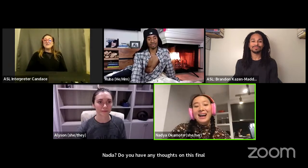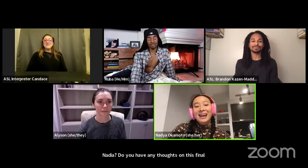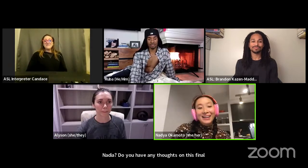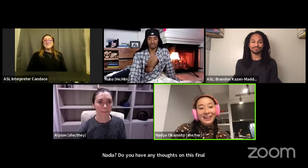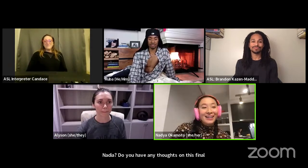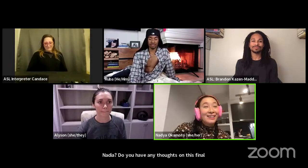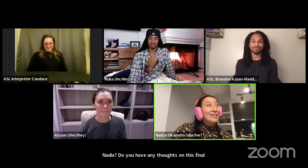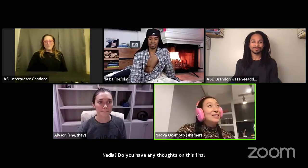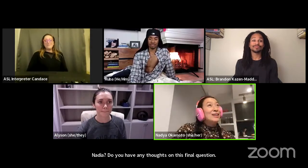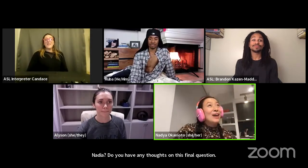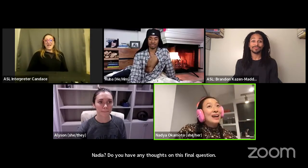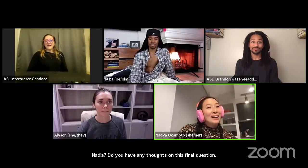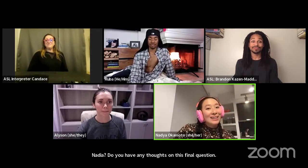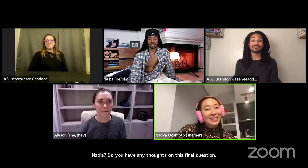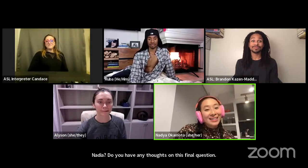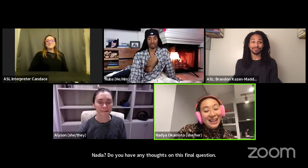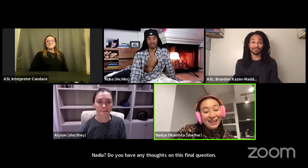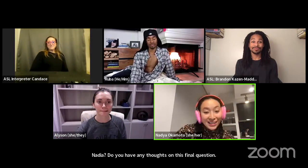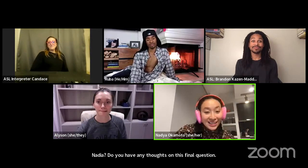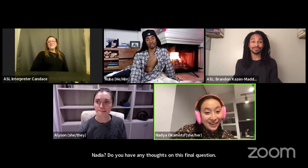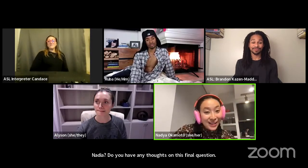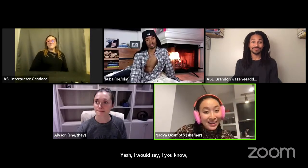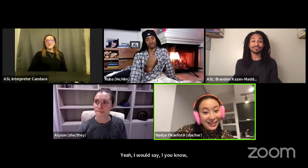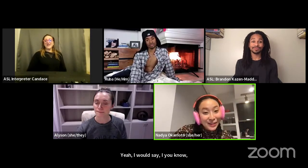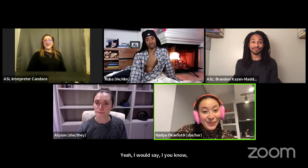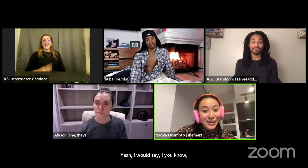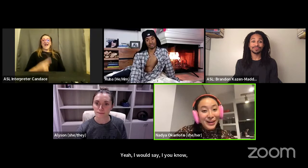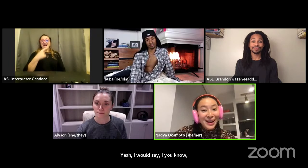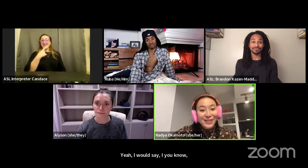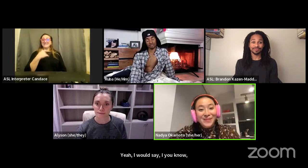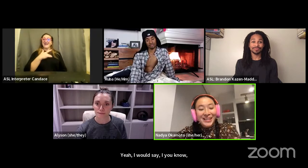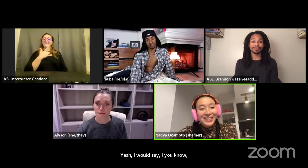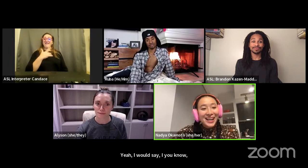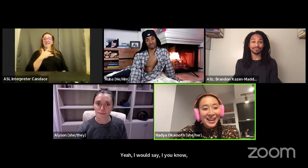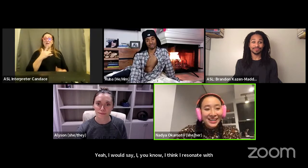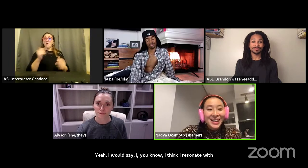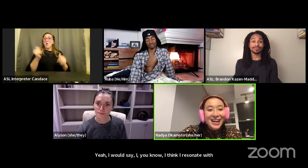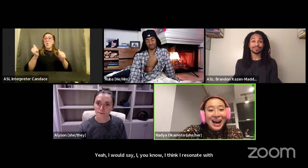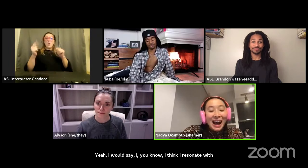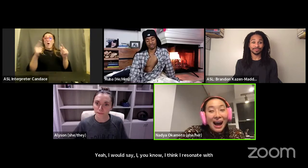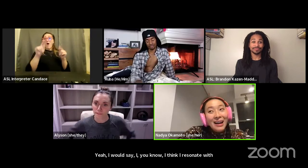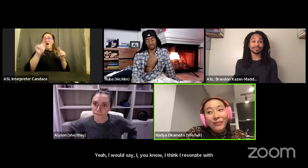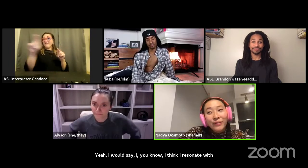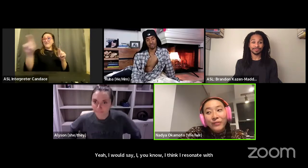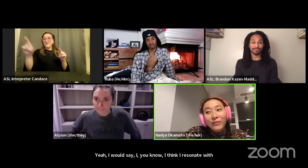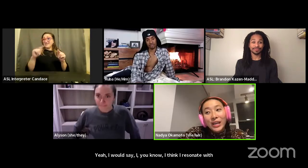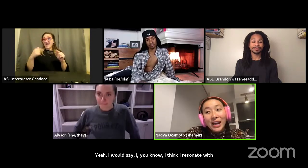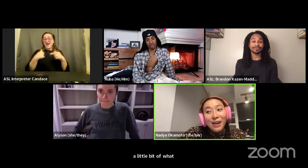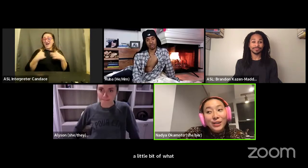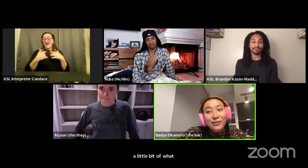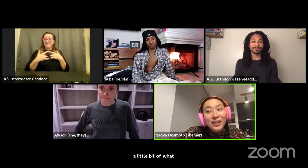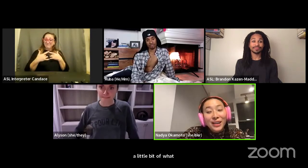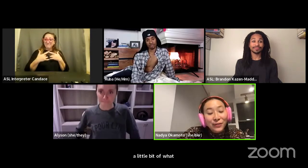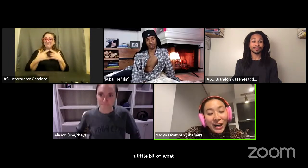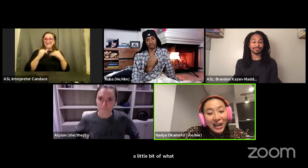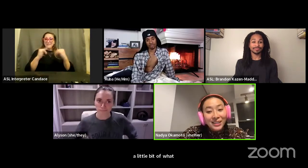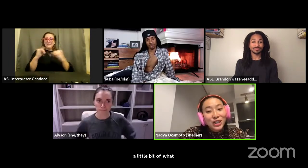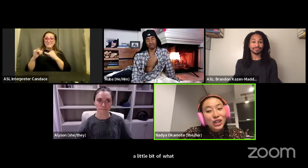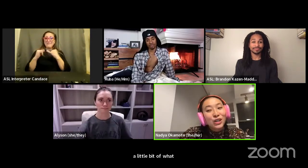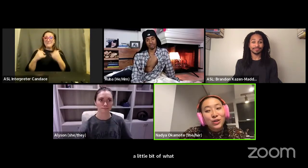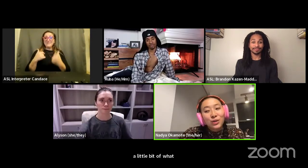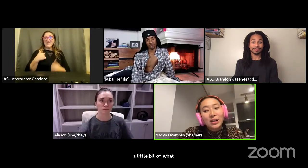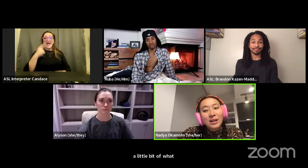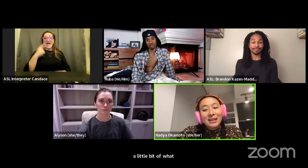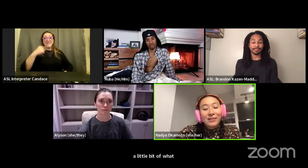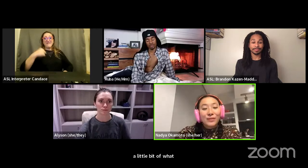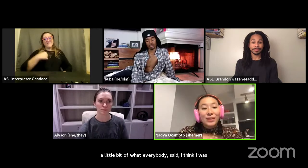say I think I resonate with a little bit of what everybody said. I think I was really afraid